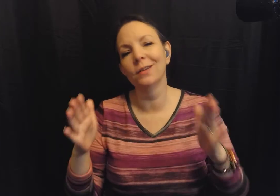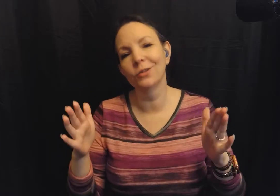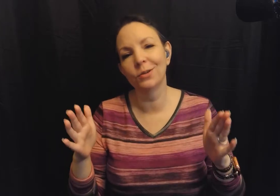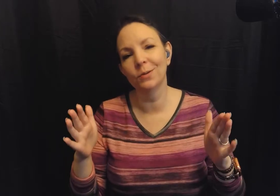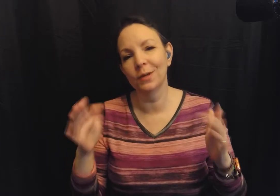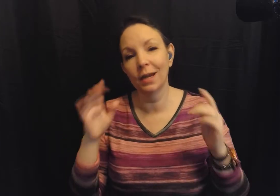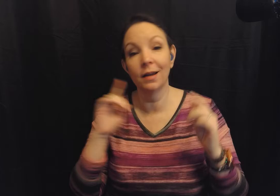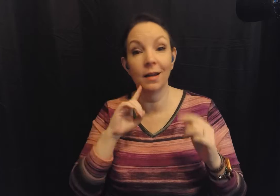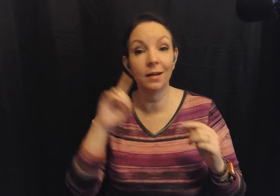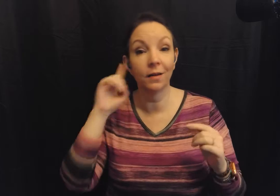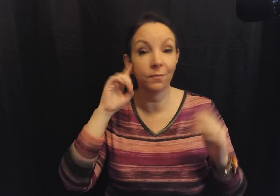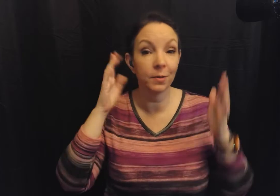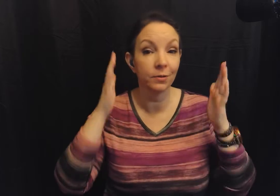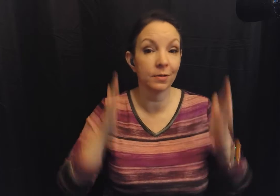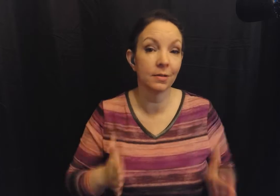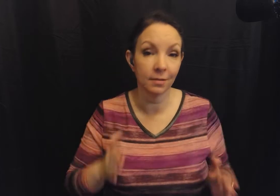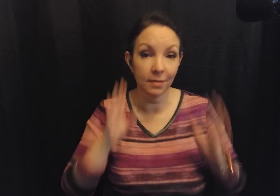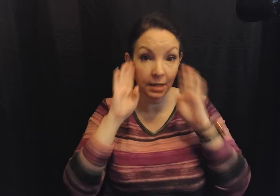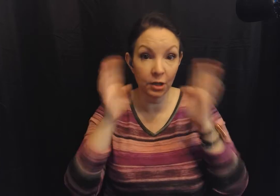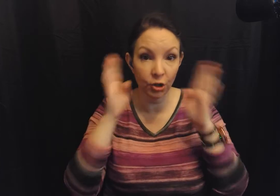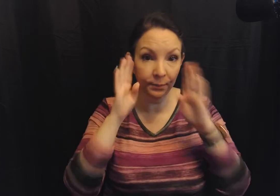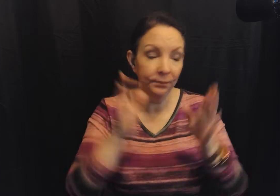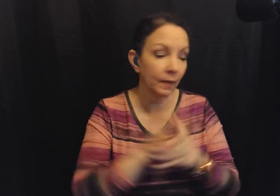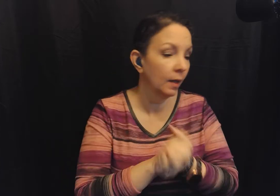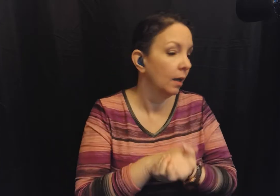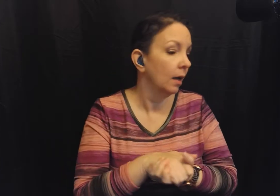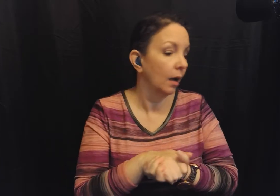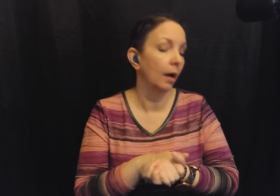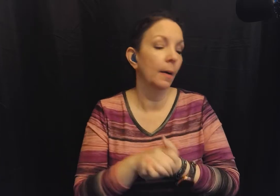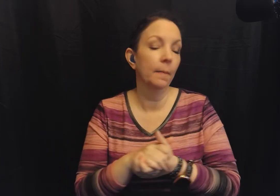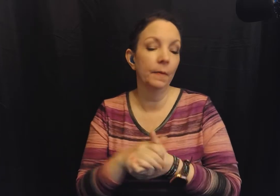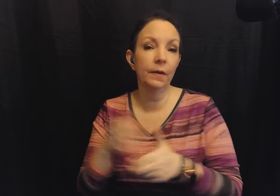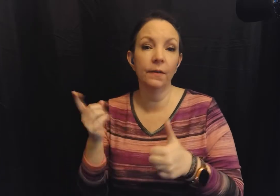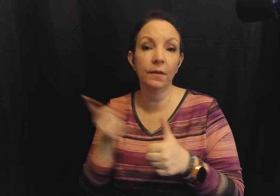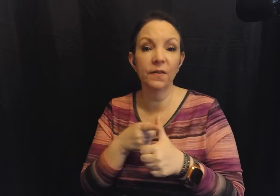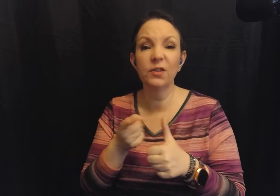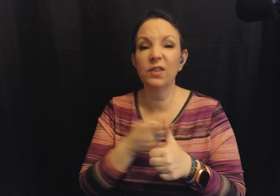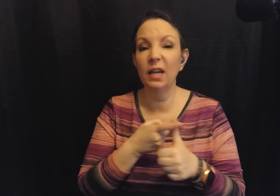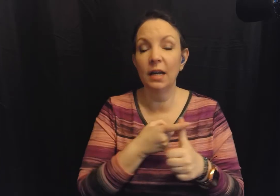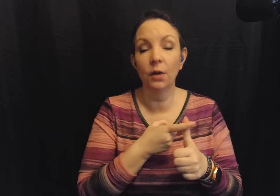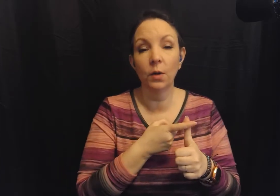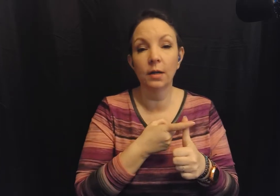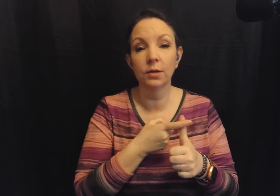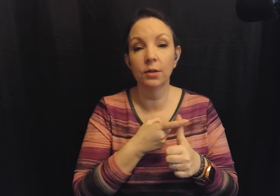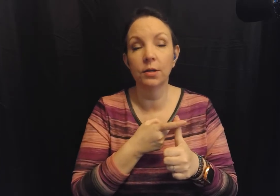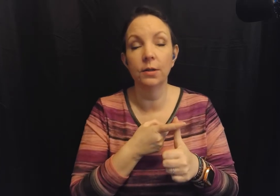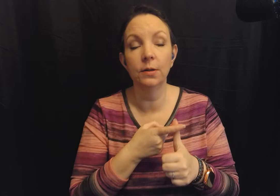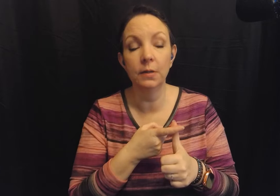to get a deaf person's attention. The first thing I want to do